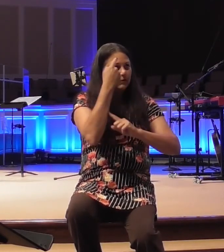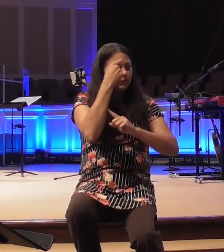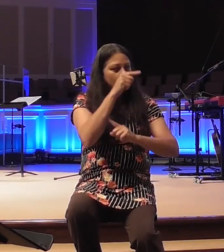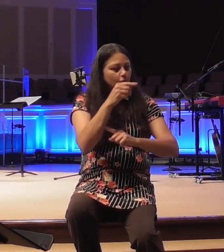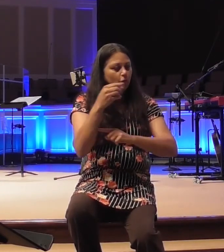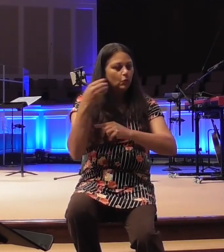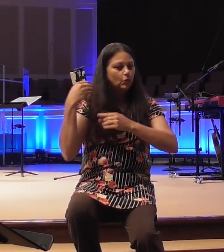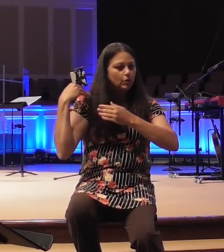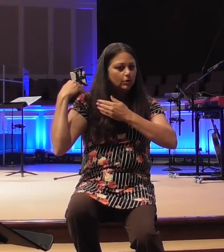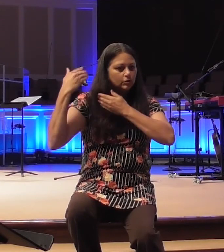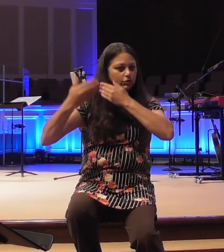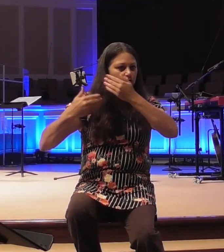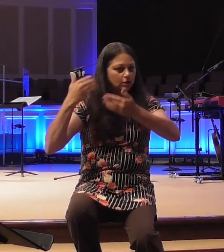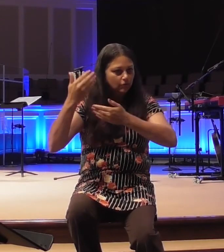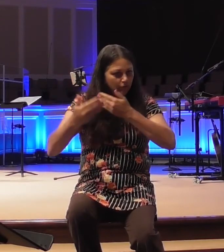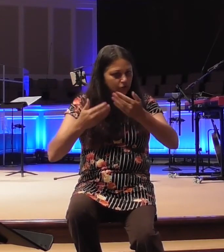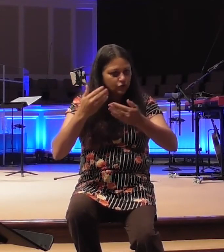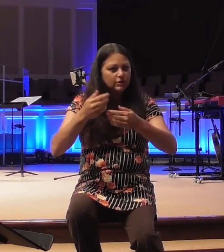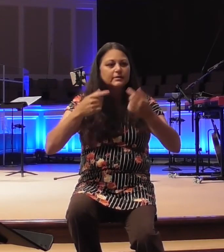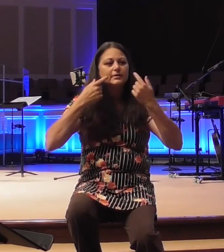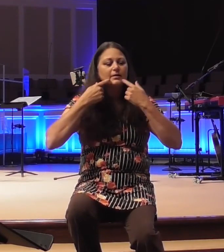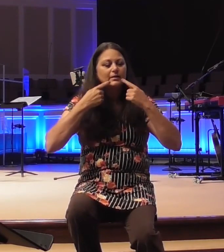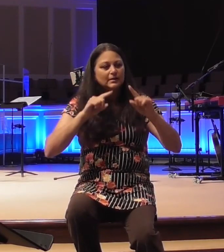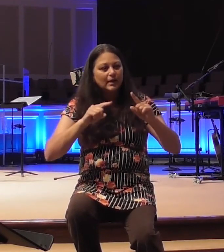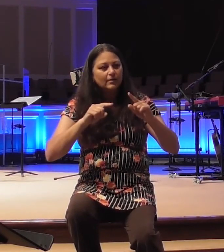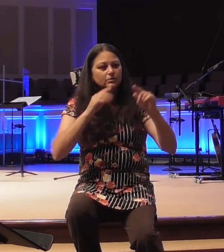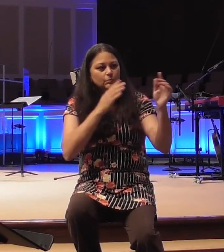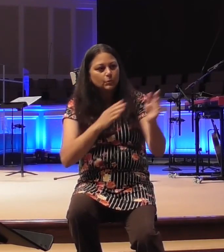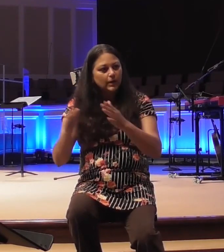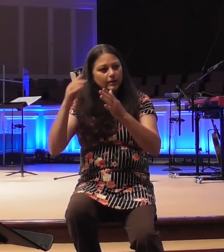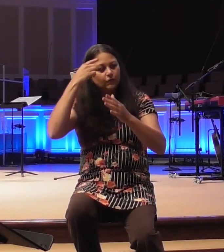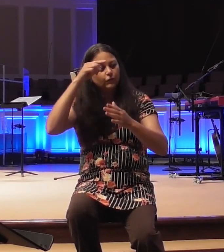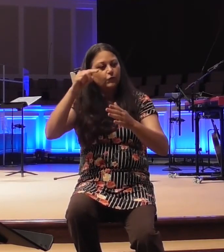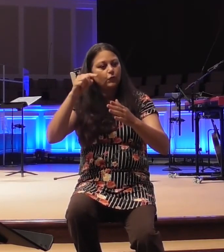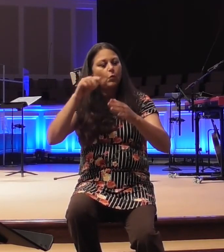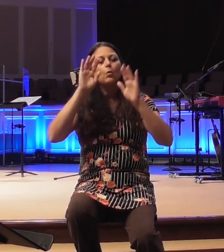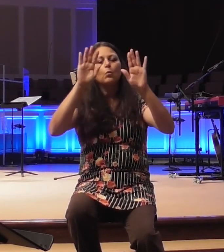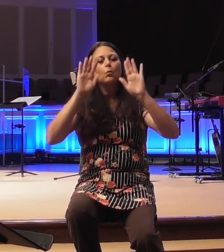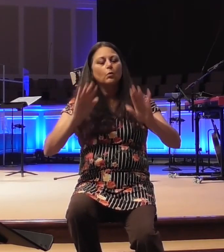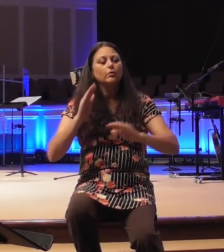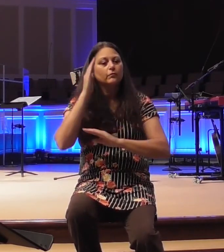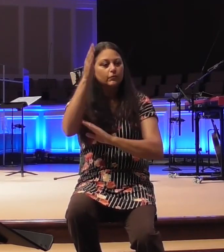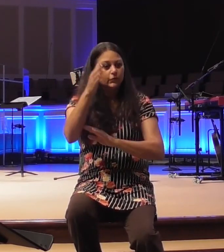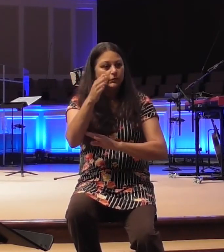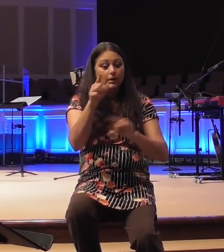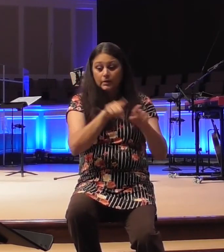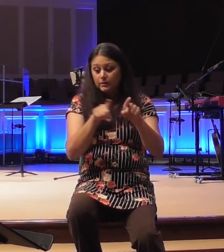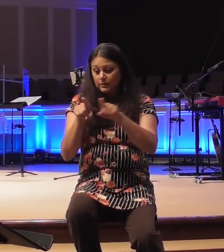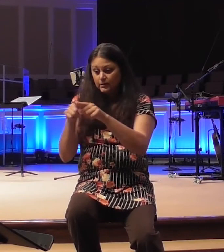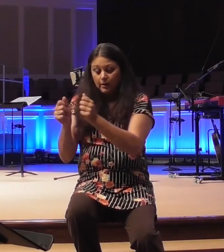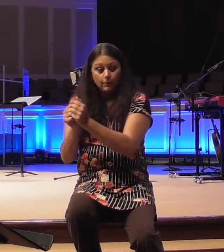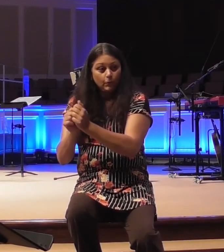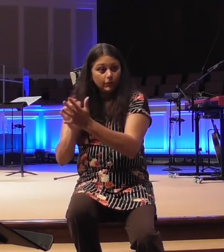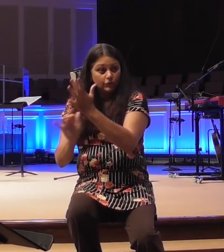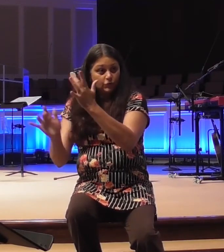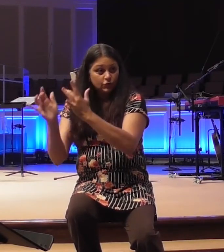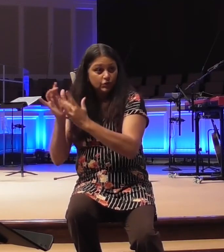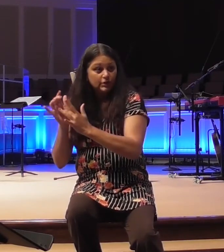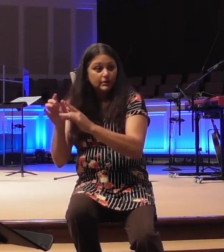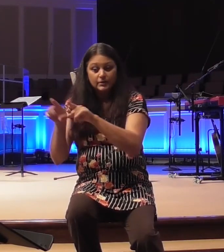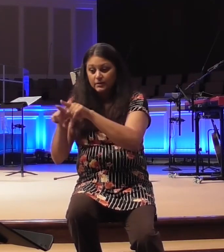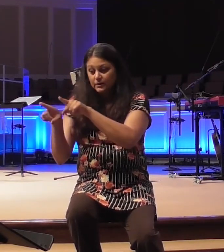announced plans and purposes for a glorious future as well. And so Jesus says, as he brings the Lord's Supper to a